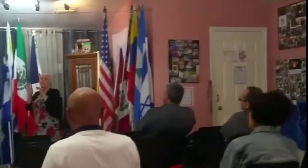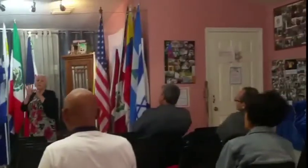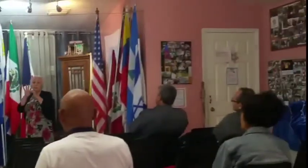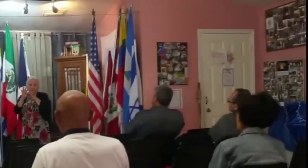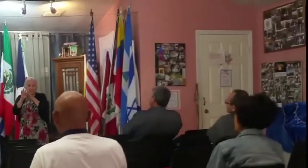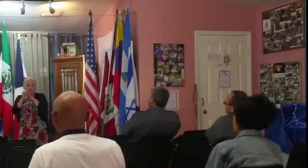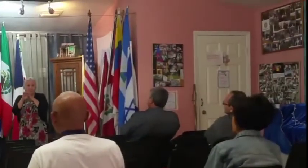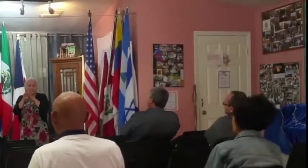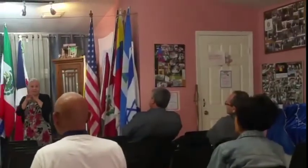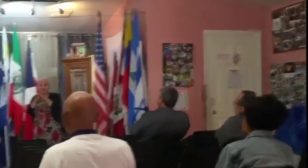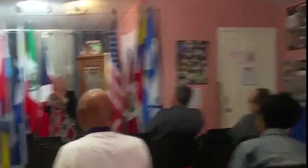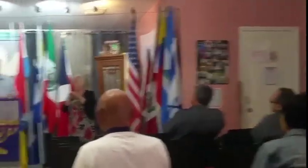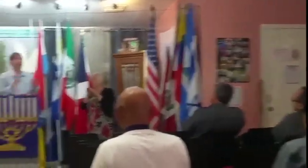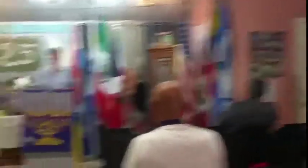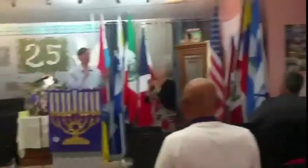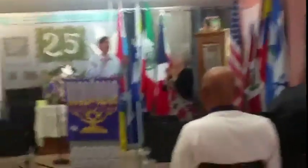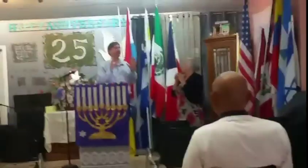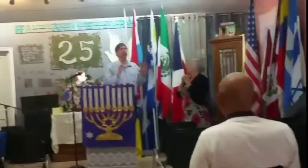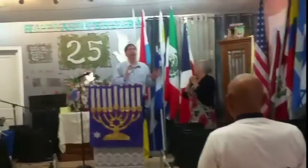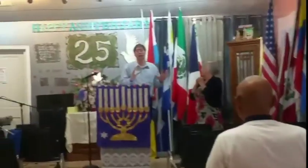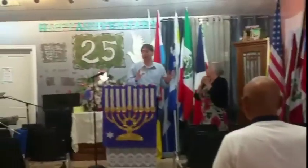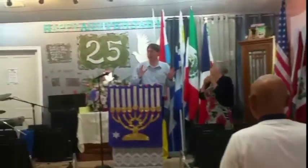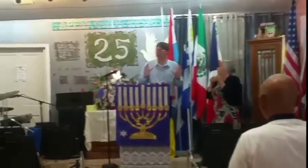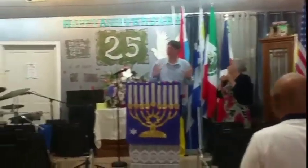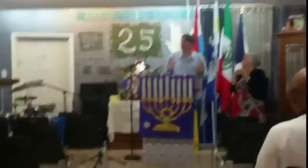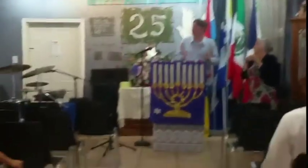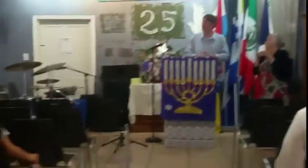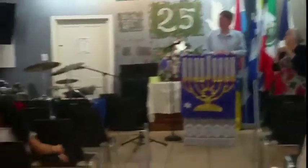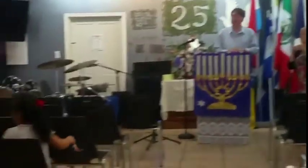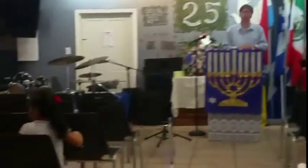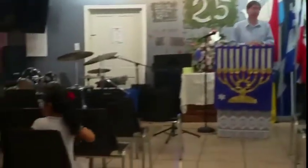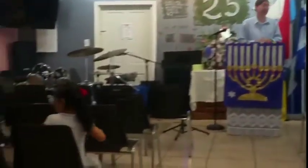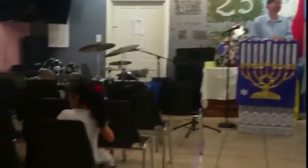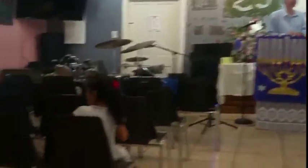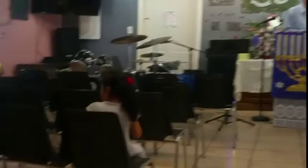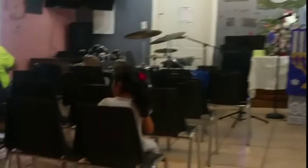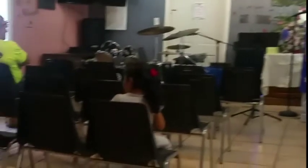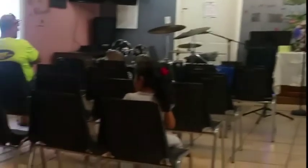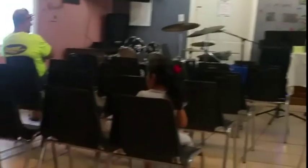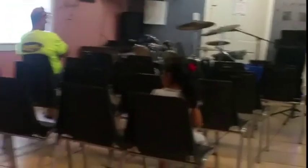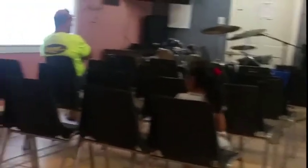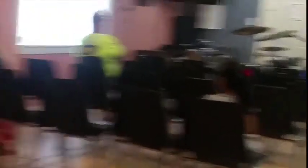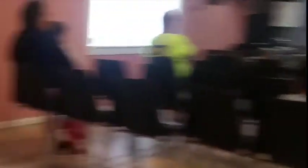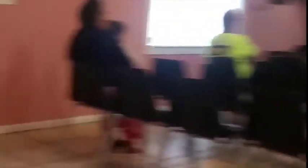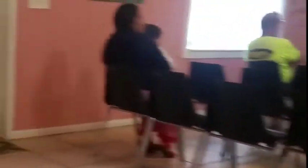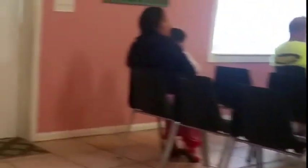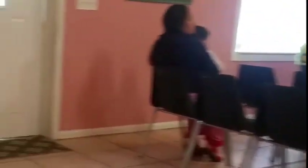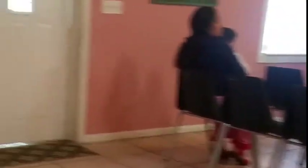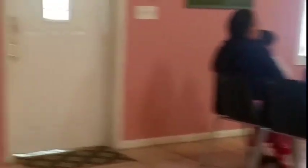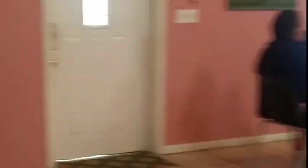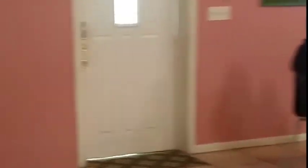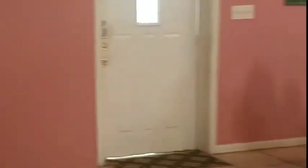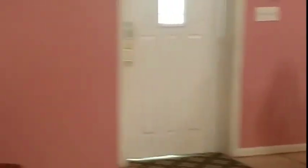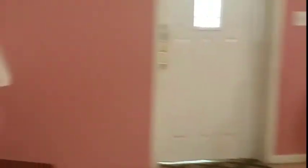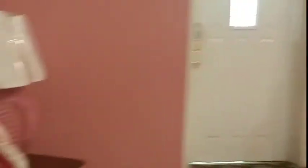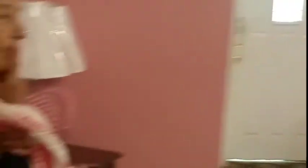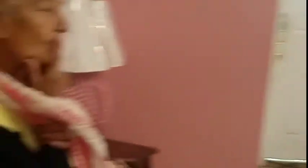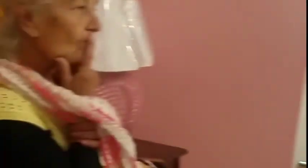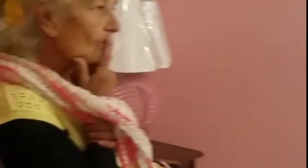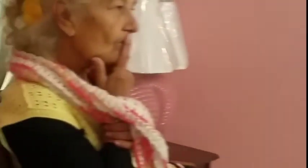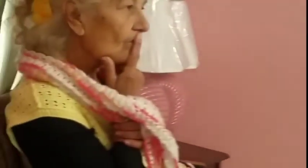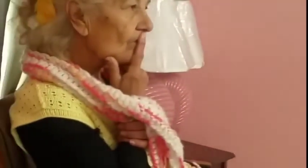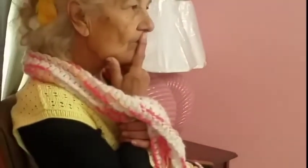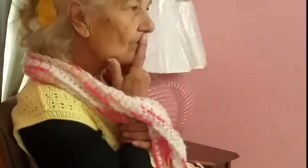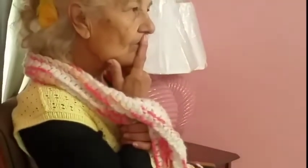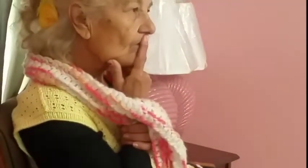man? O obedecer al hombre. Well, I wanted to make sure I left there on good terms. Pero yo quería salir en buenas condiciones. So I